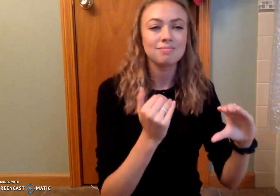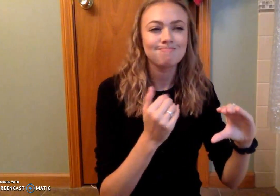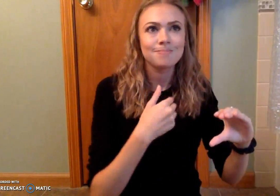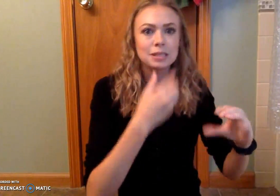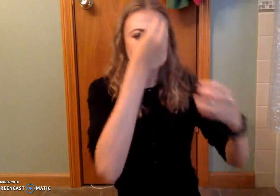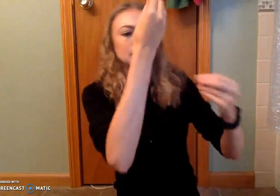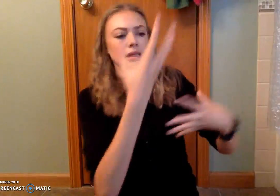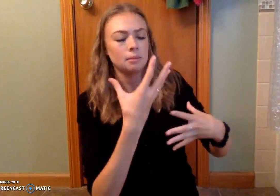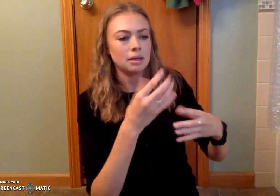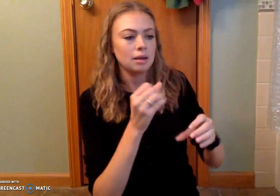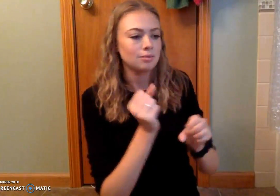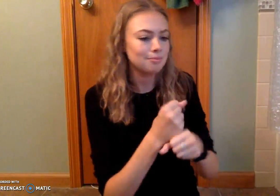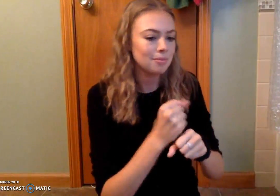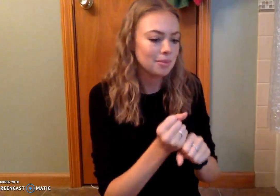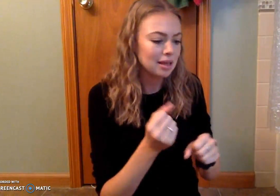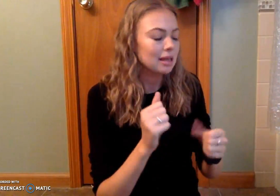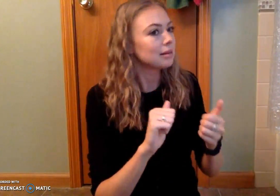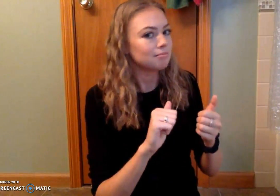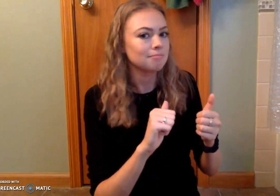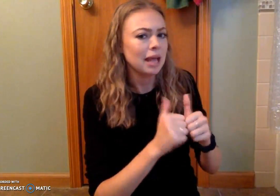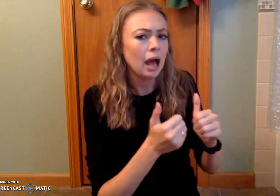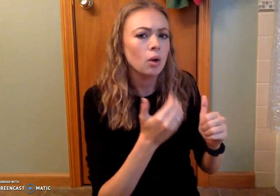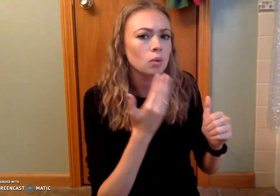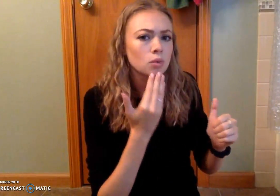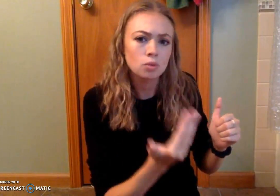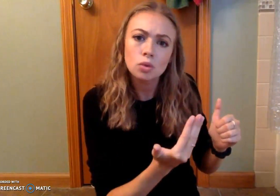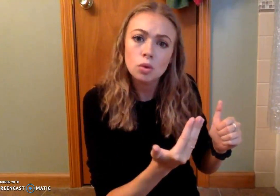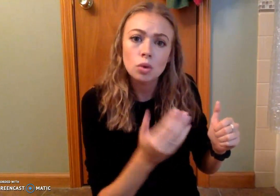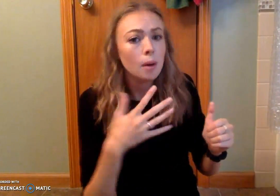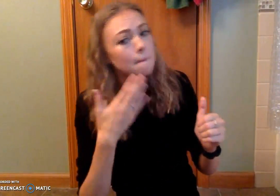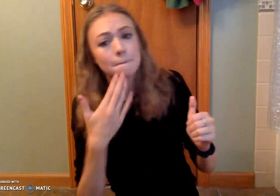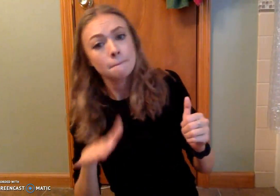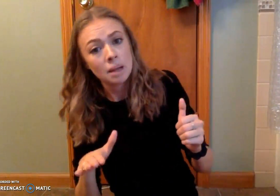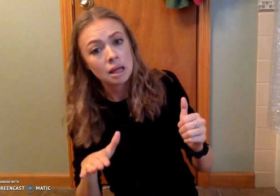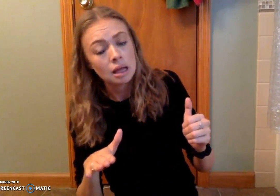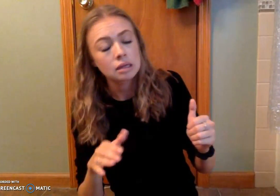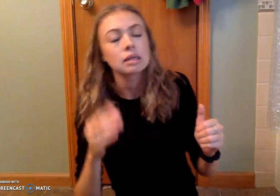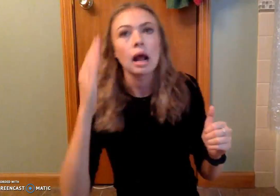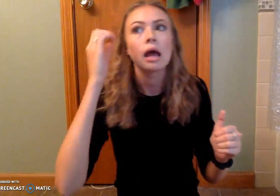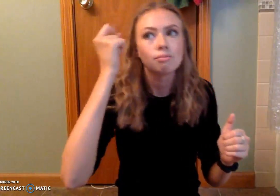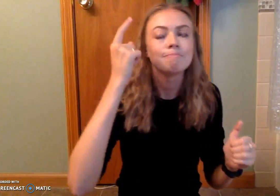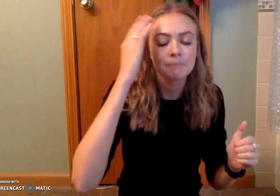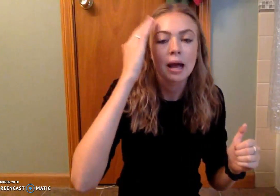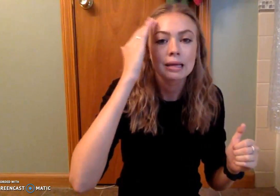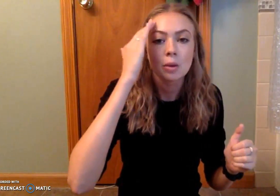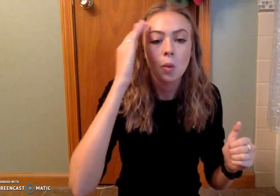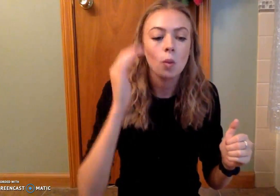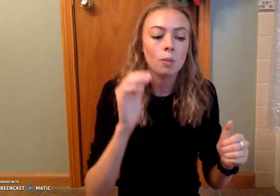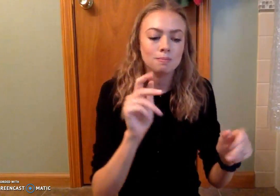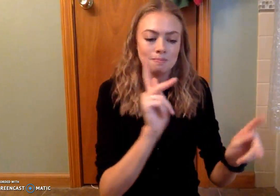and how it worked out for you. I know other people like to add other ingredients. That's